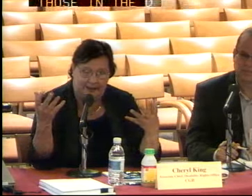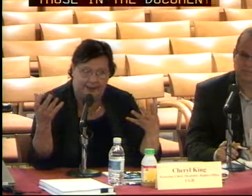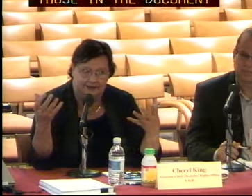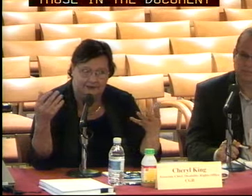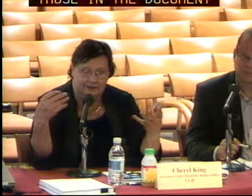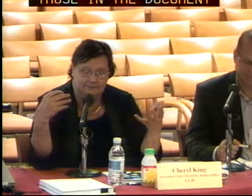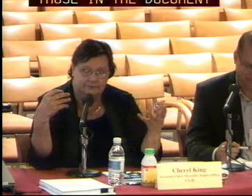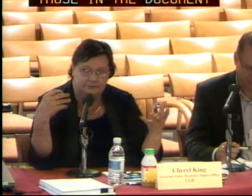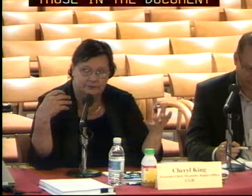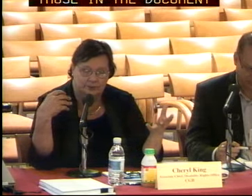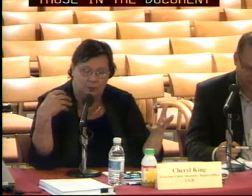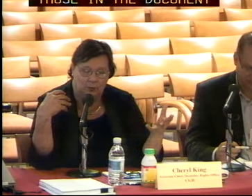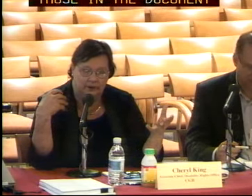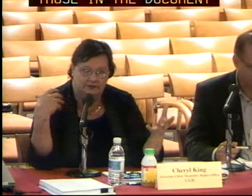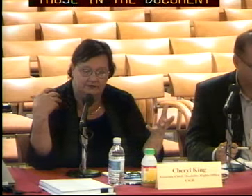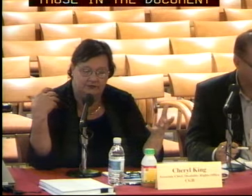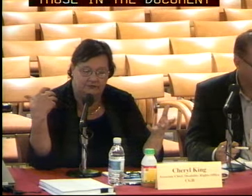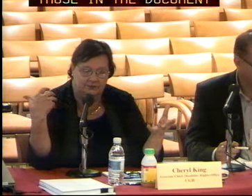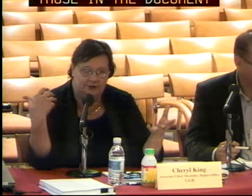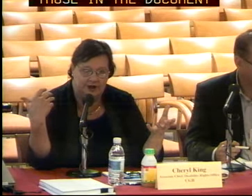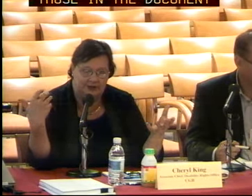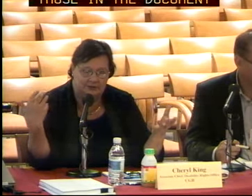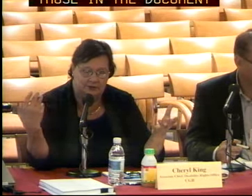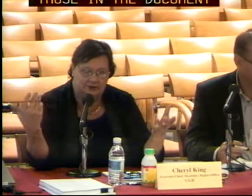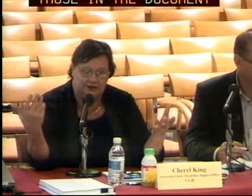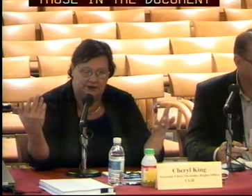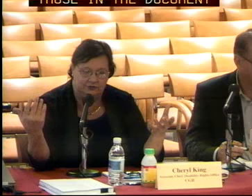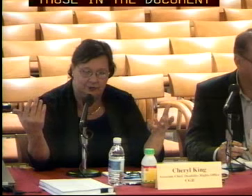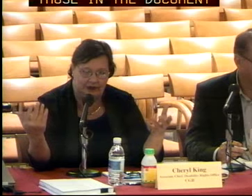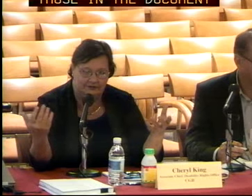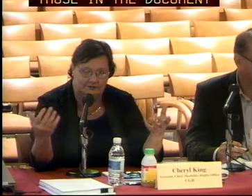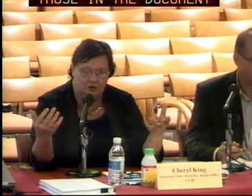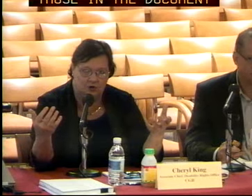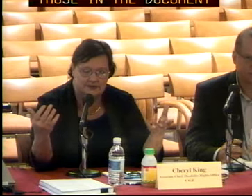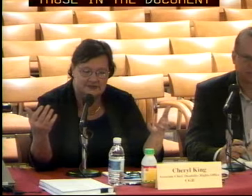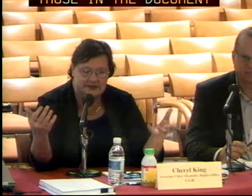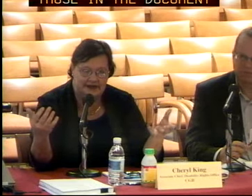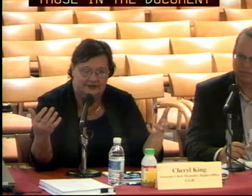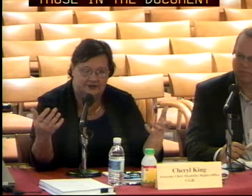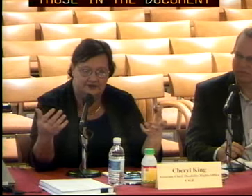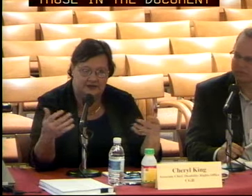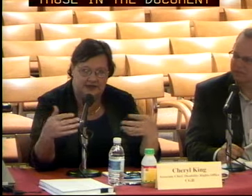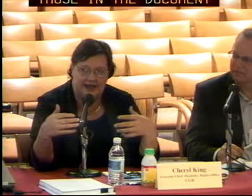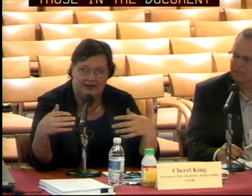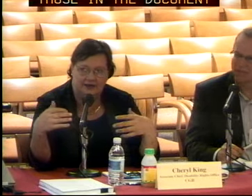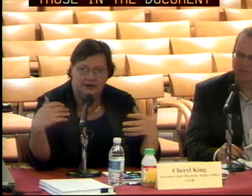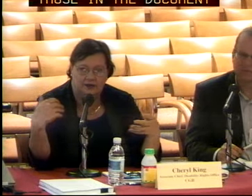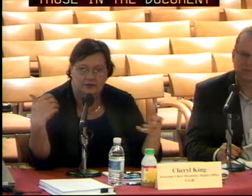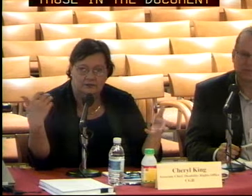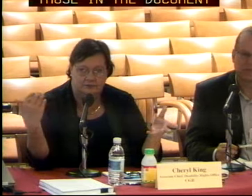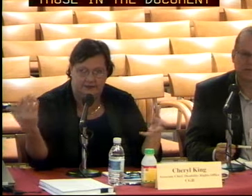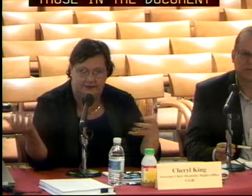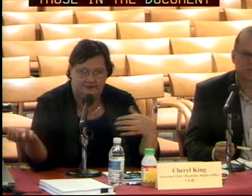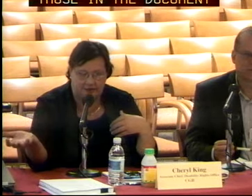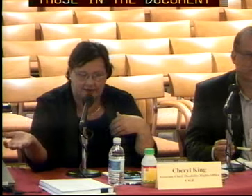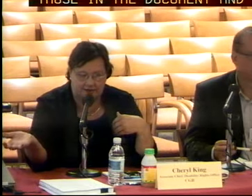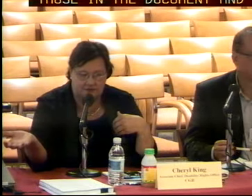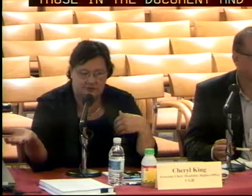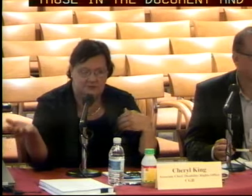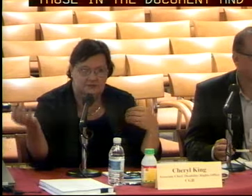And when the full document in a draft form is sent out to the EAAC, then the technical subcommittee